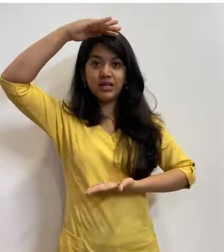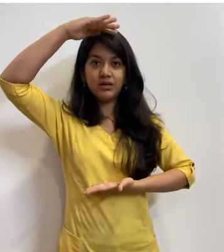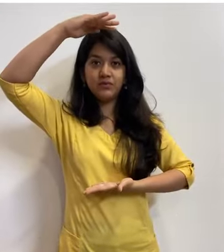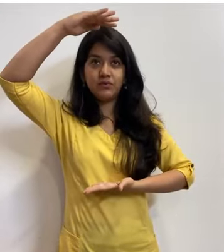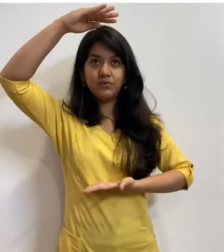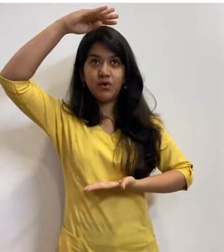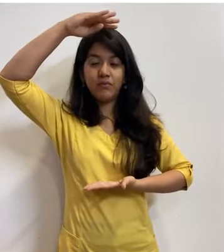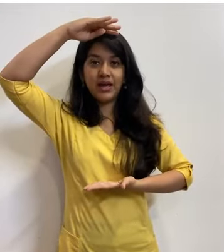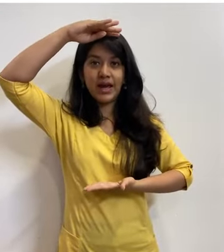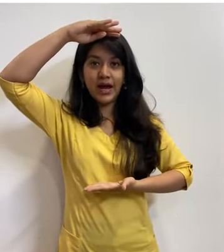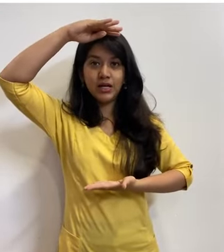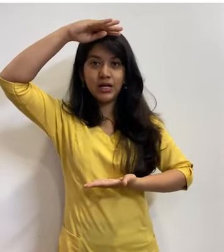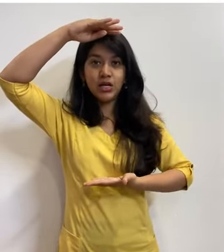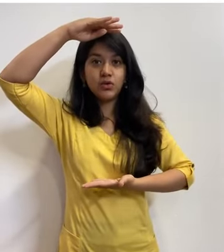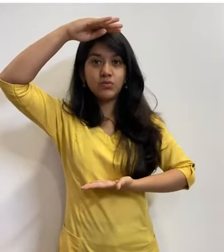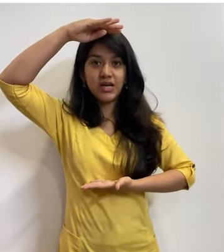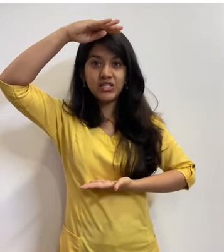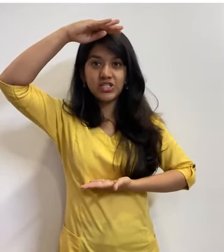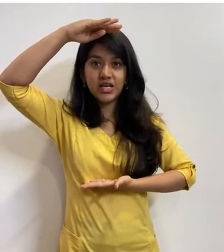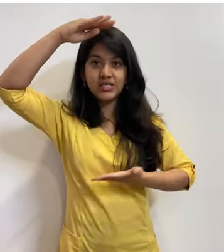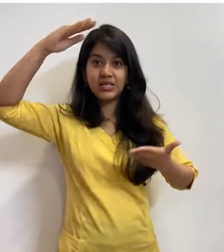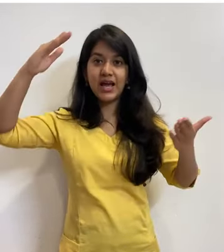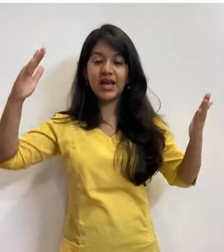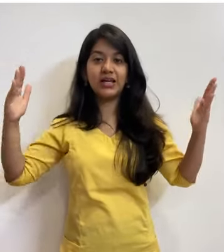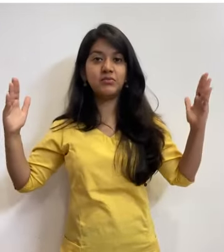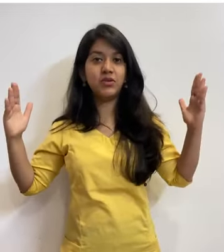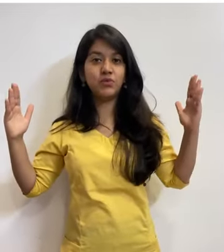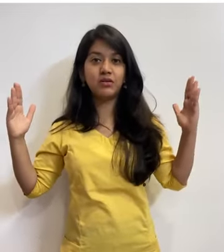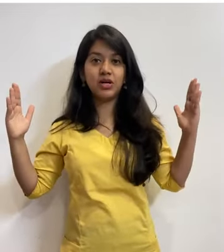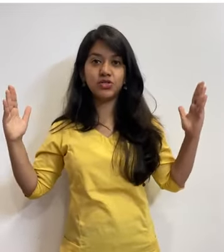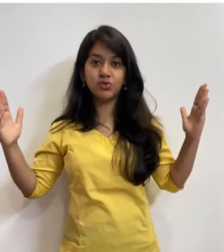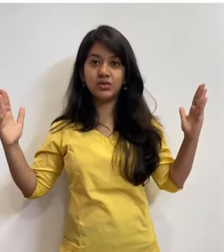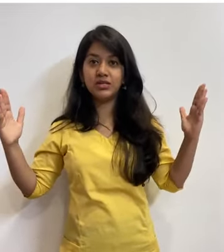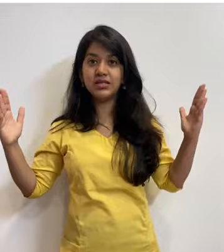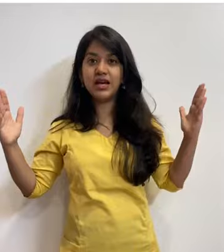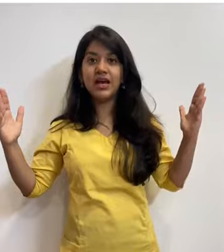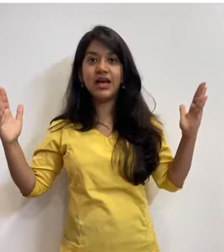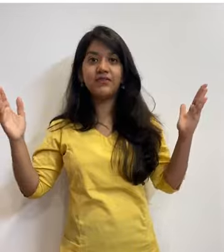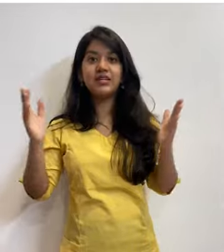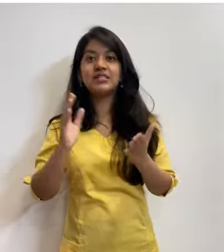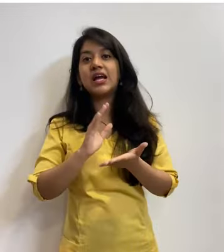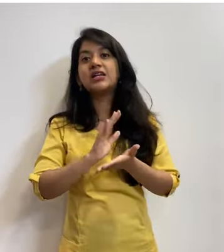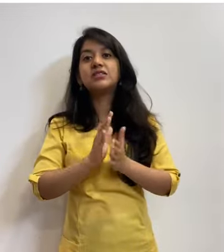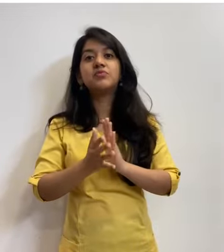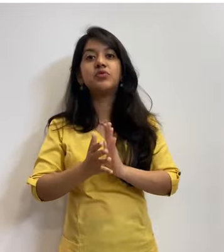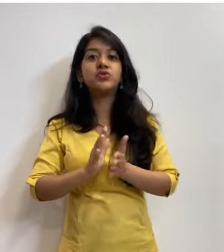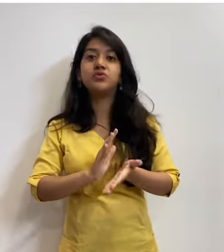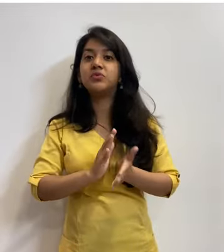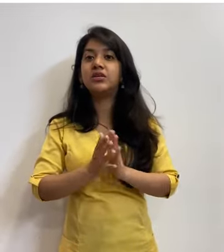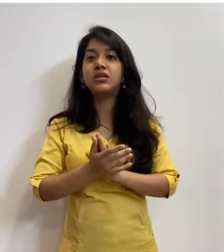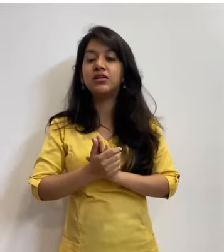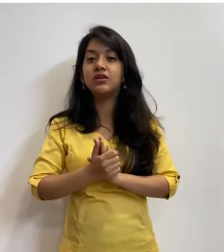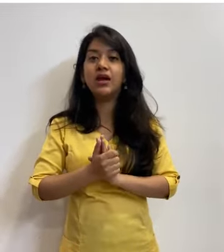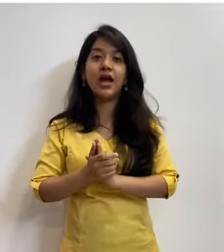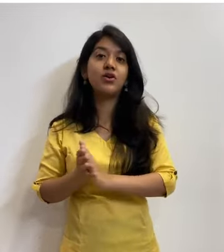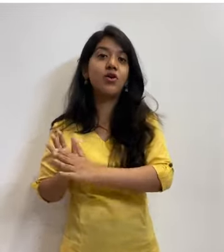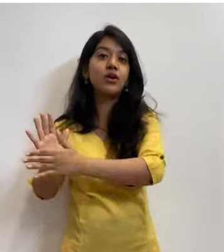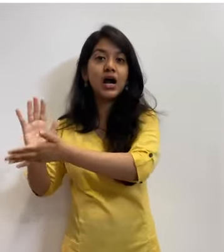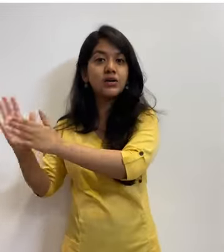making from my head to my chest and in between my shoulders, every sign is supposed to be here and not